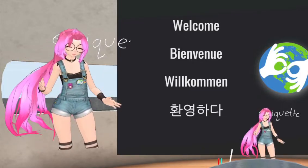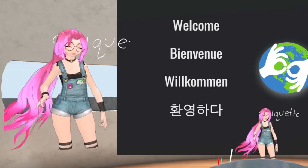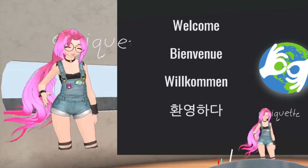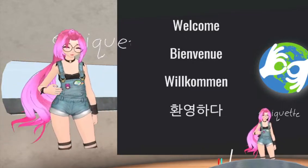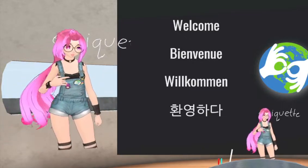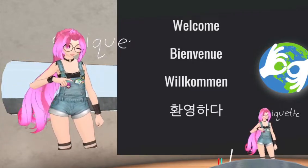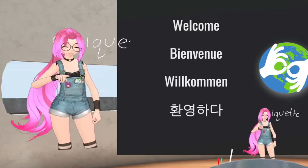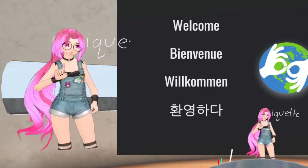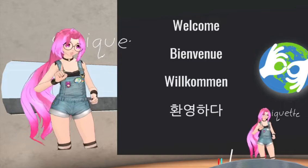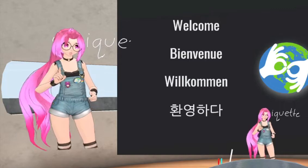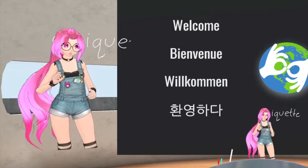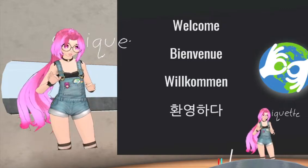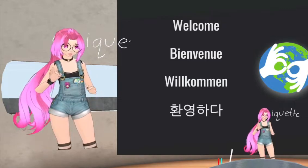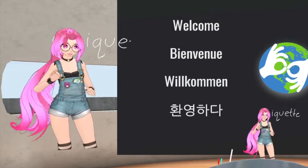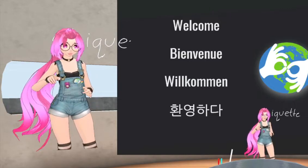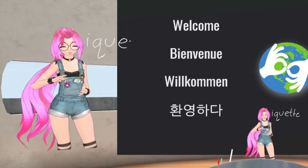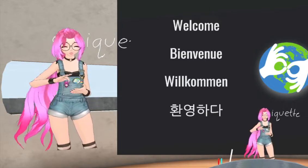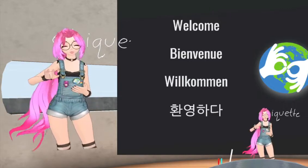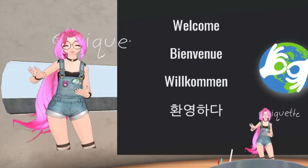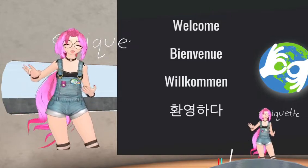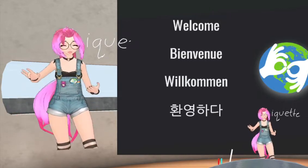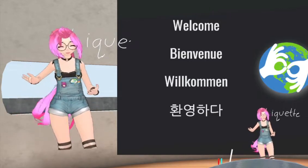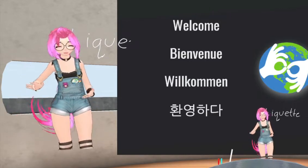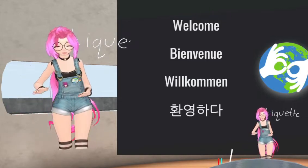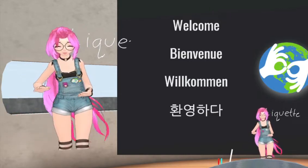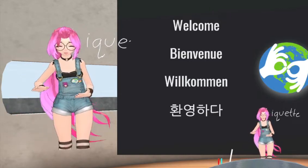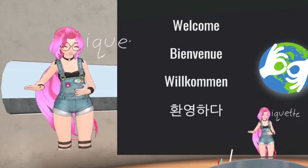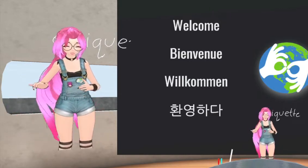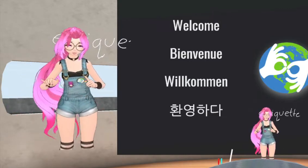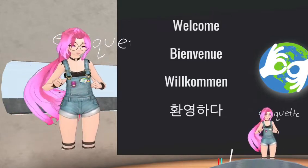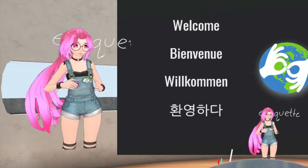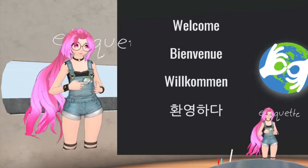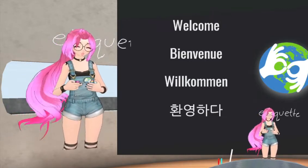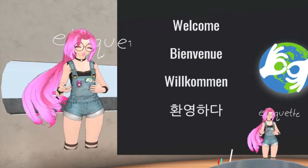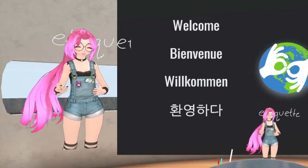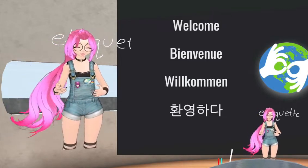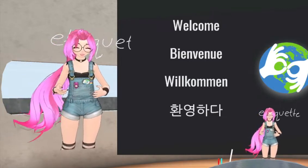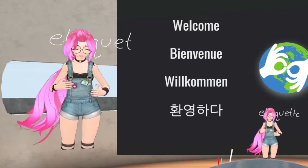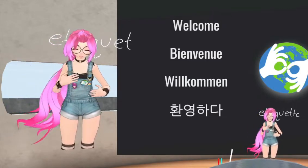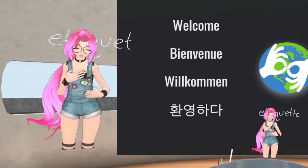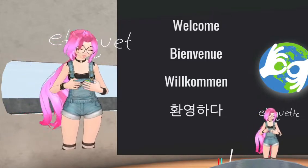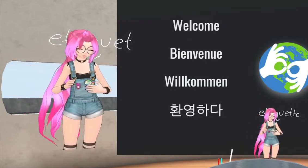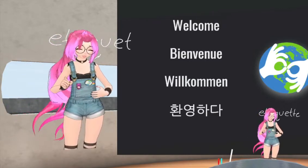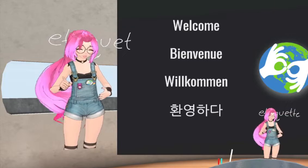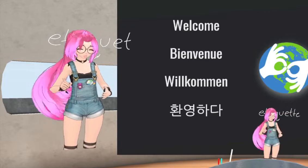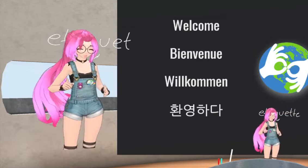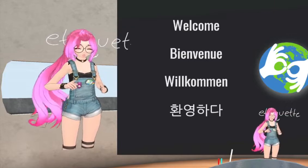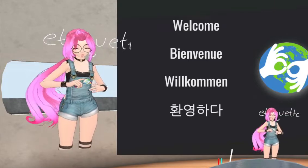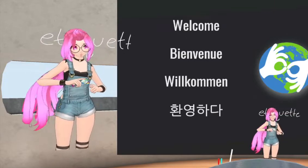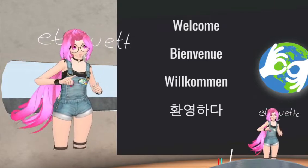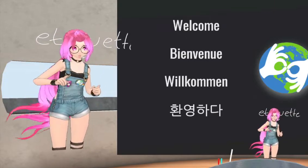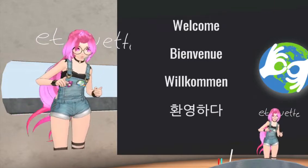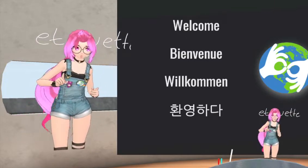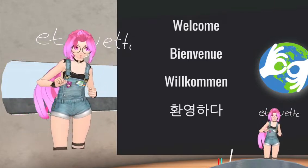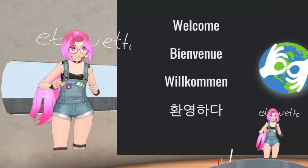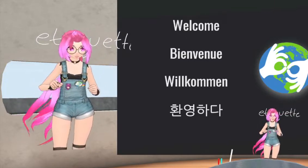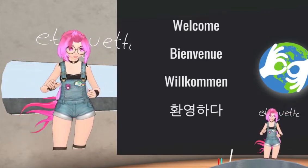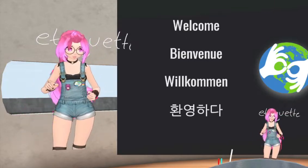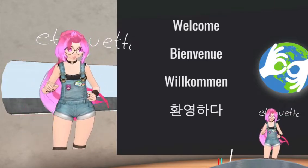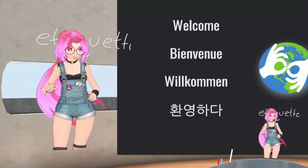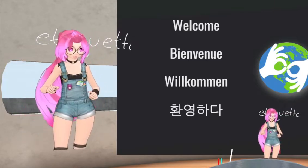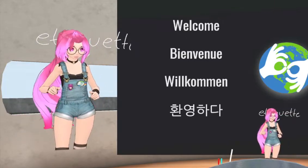facial movements. So, a really good example is, does anyone know the sign for hungry? Does anyone know how to sign hungry